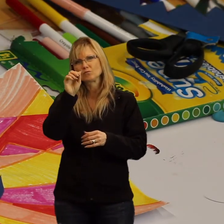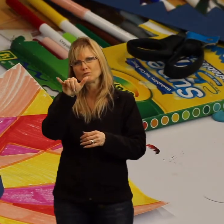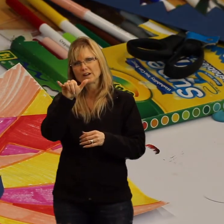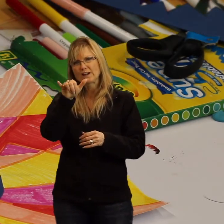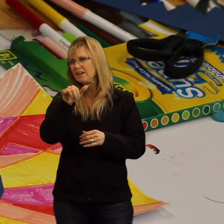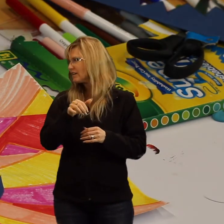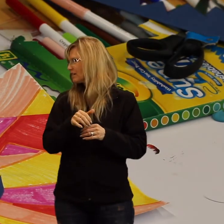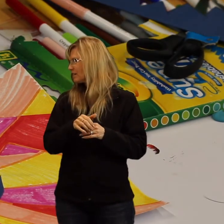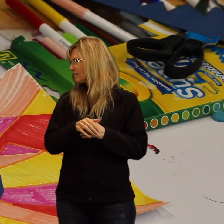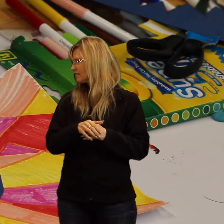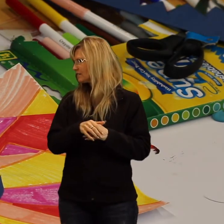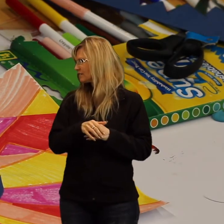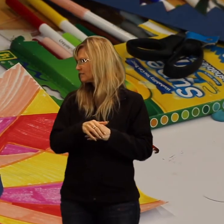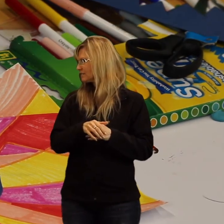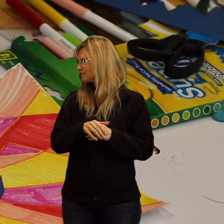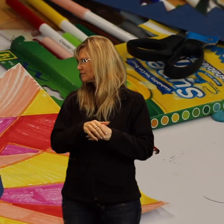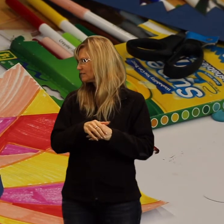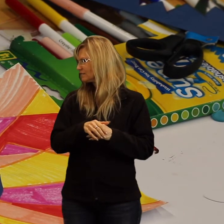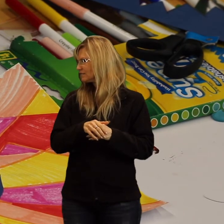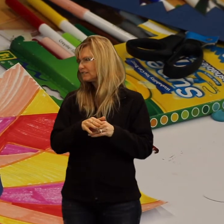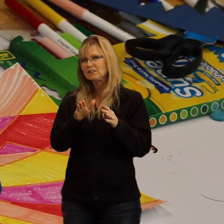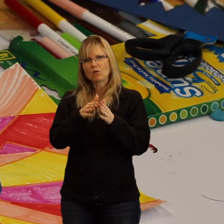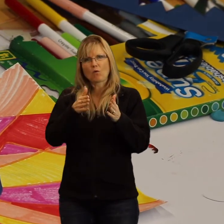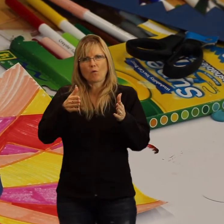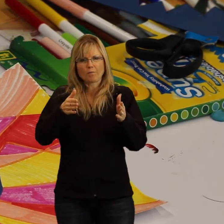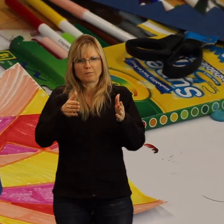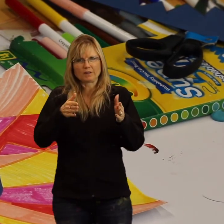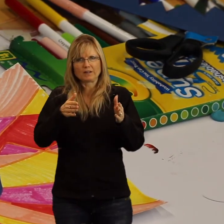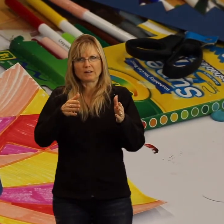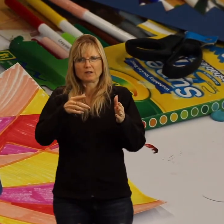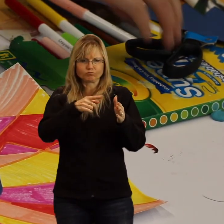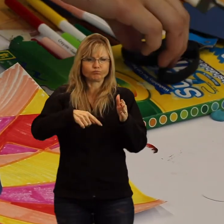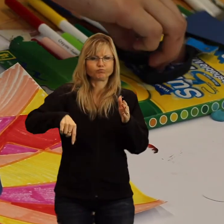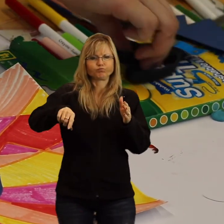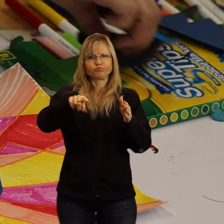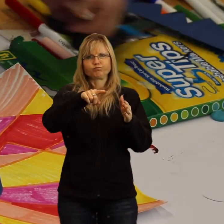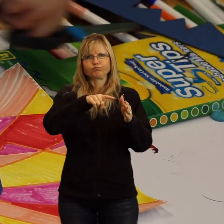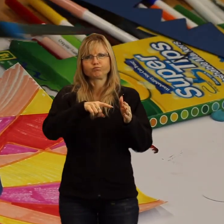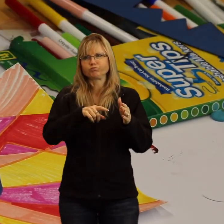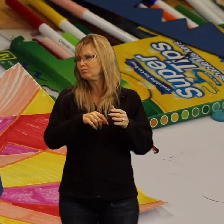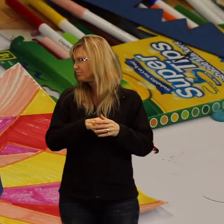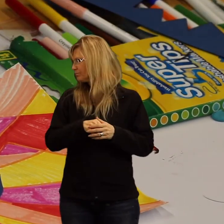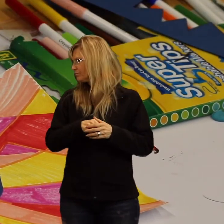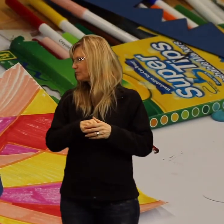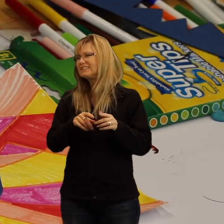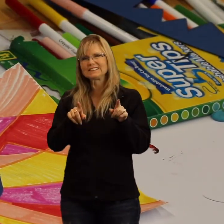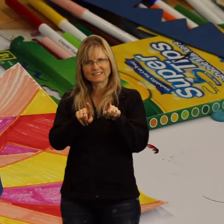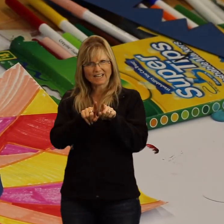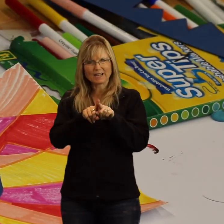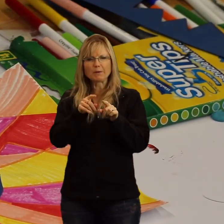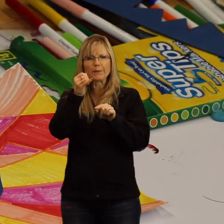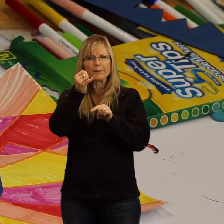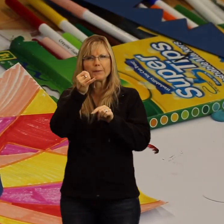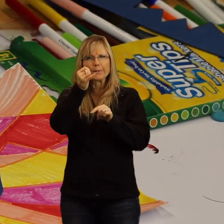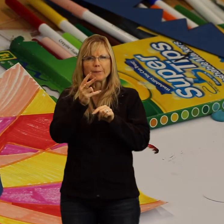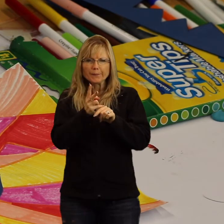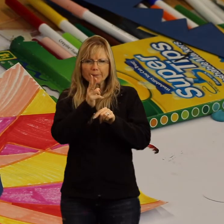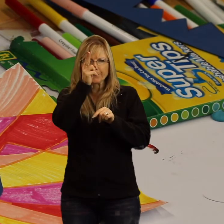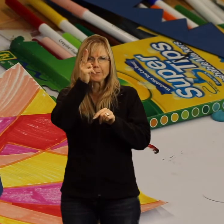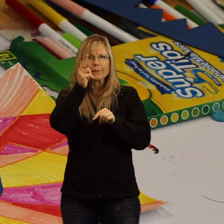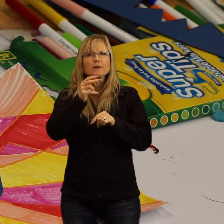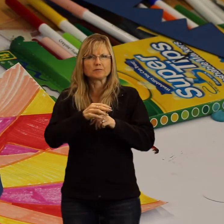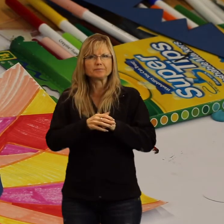You can open it and fold it, open that half. And then yeah, same thing, you're going to trim along that fold line